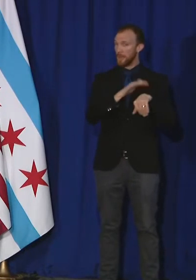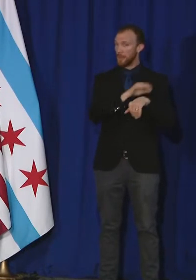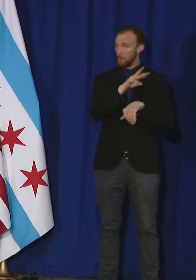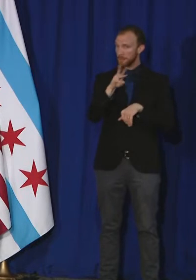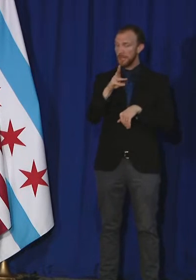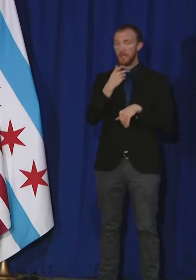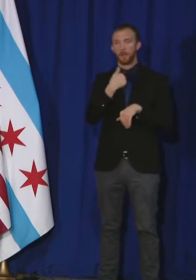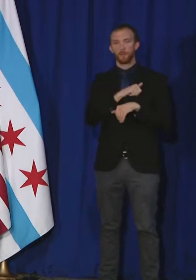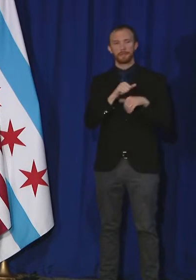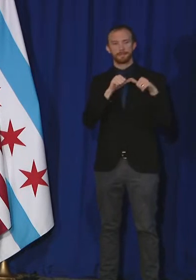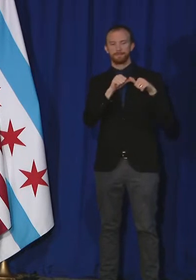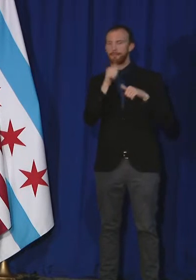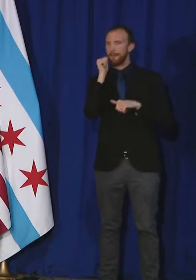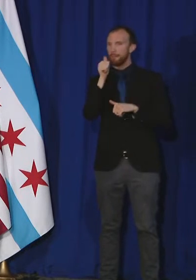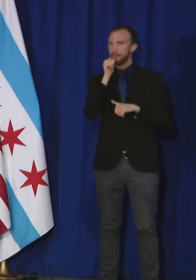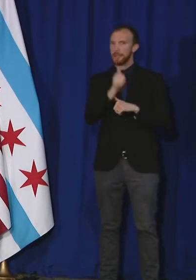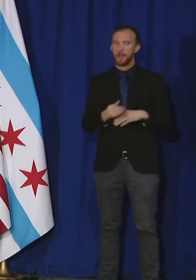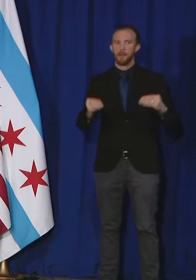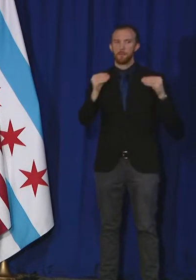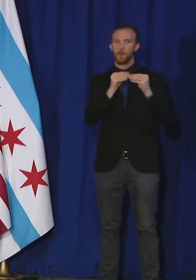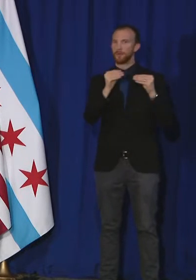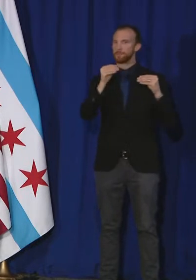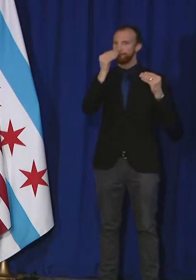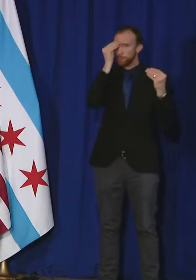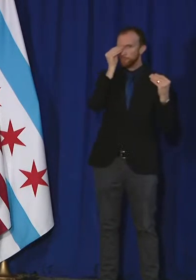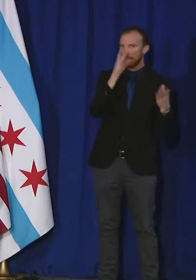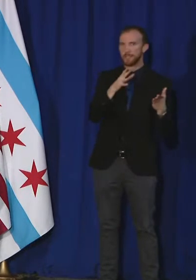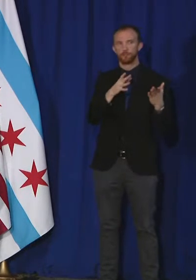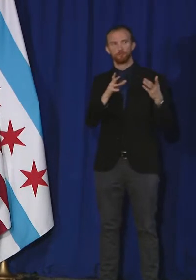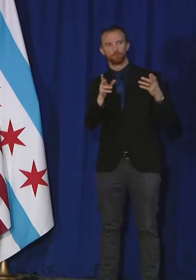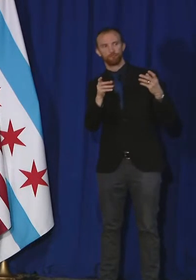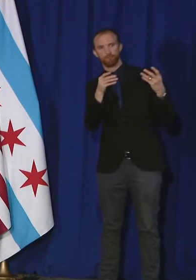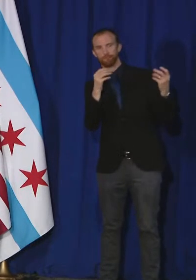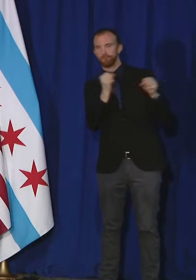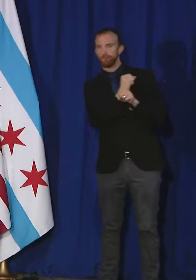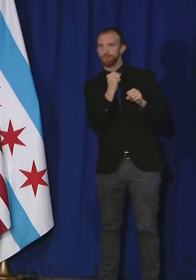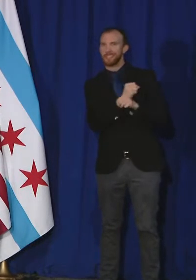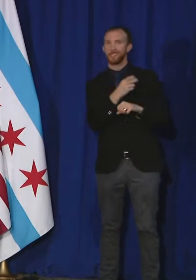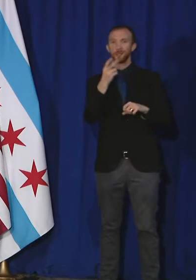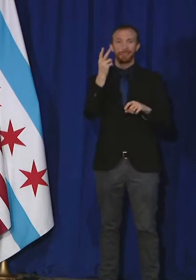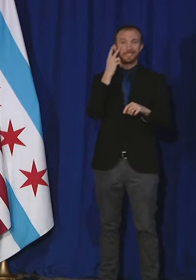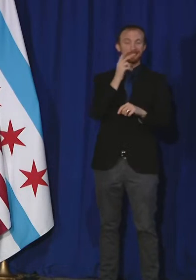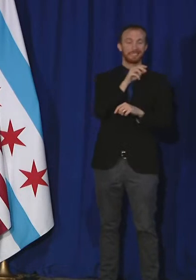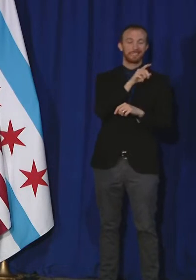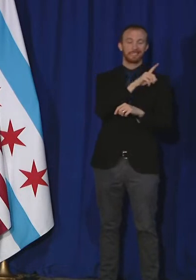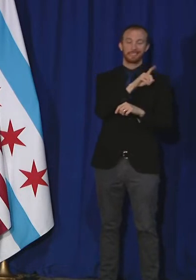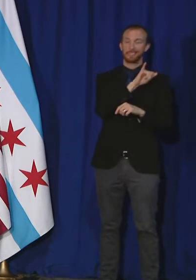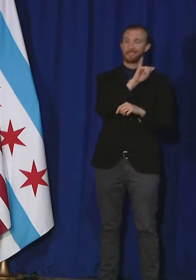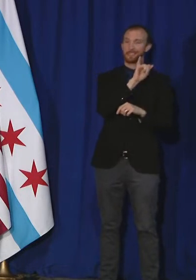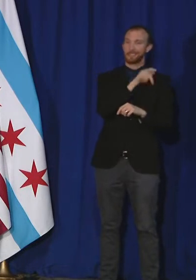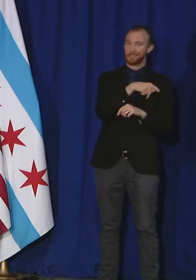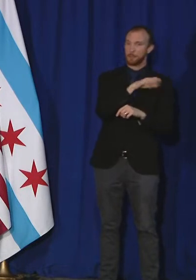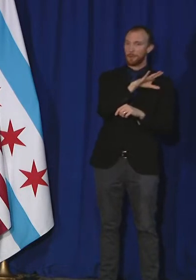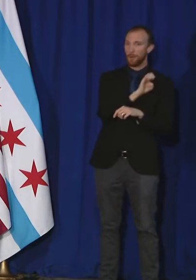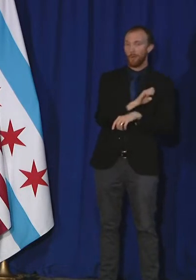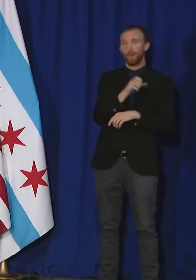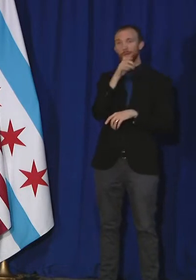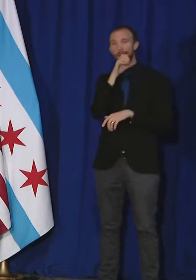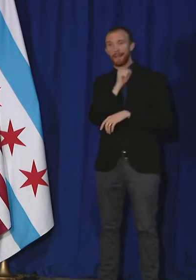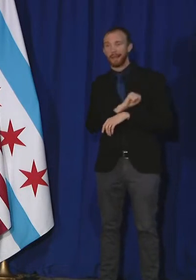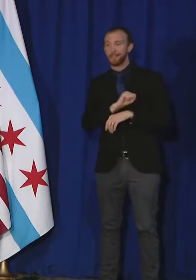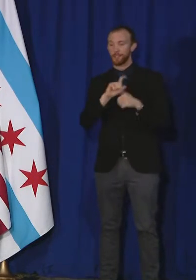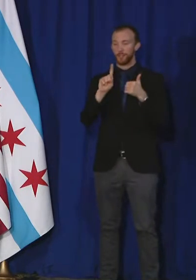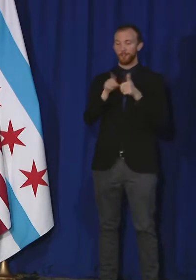update every day, new visualizations. You can go and see data by zip code. You can see data by age. You can see broken down by first and